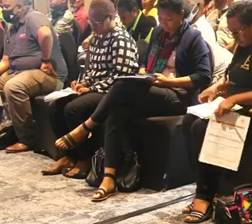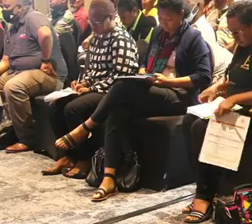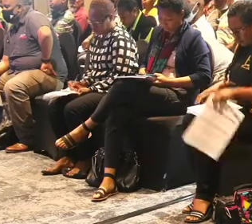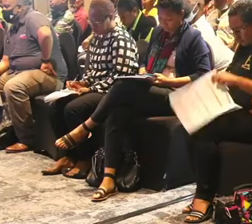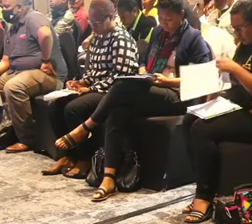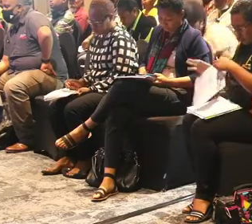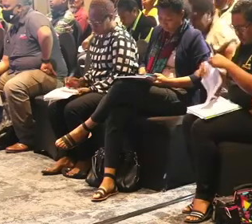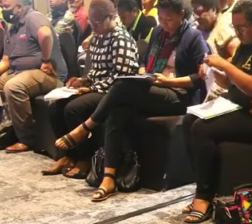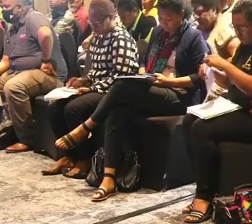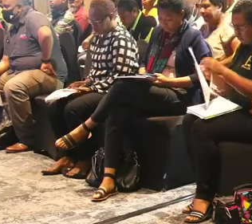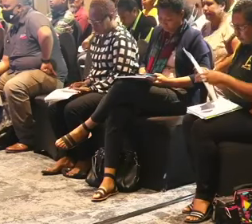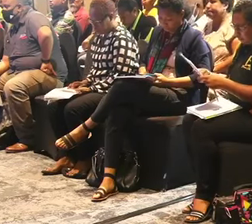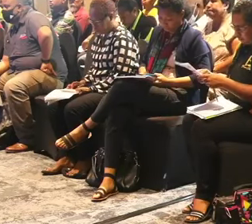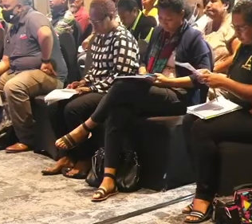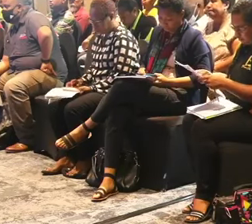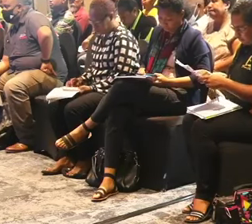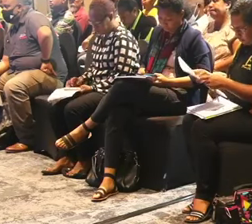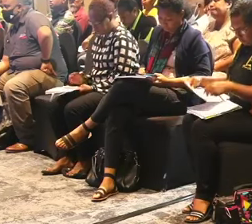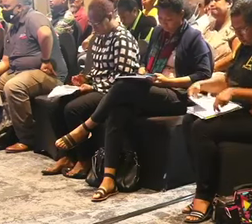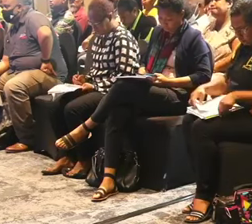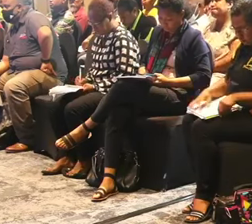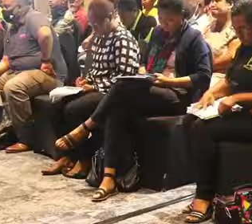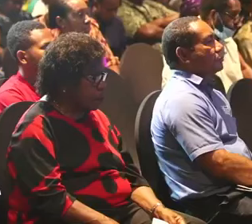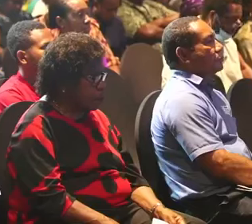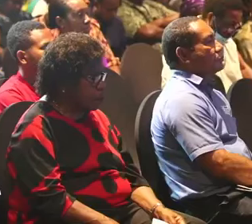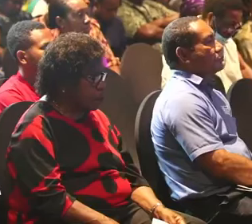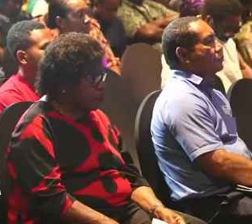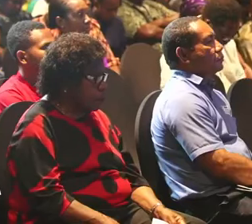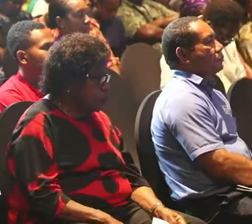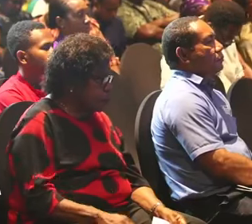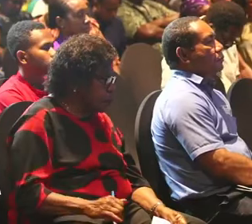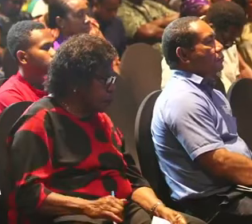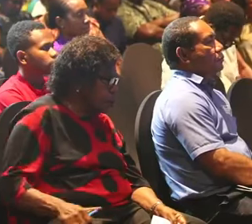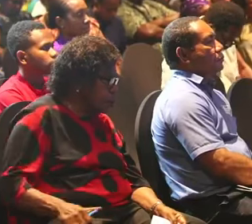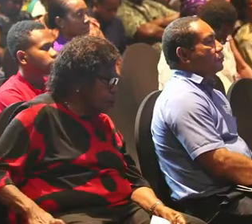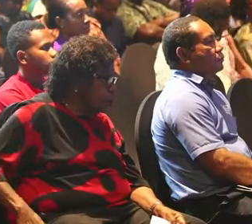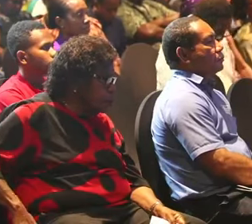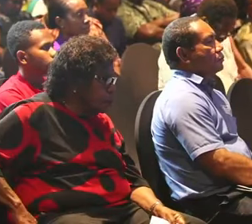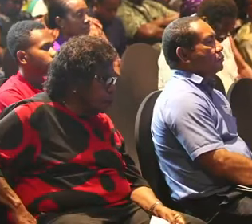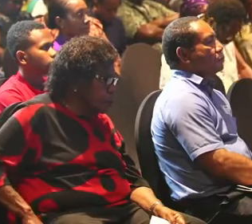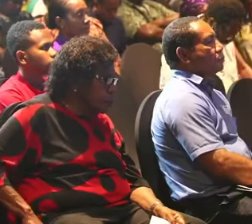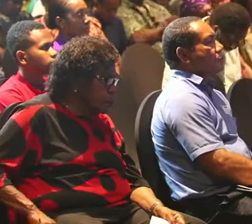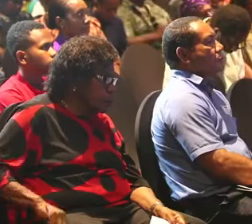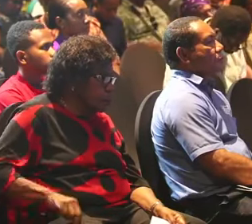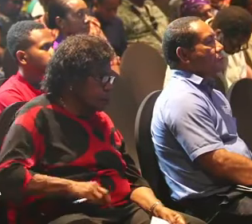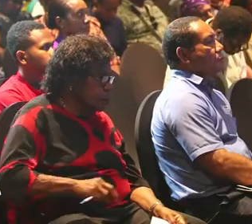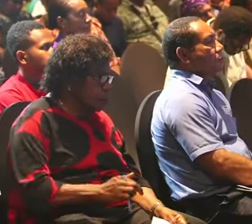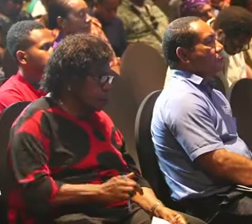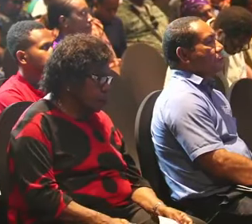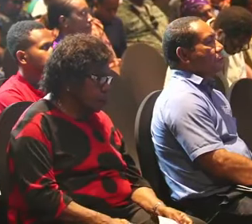development policy and introduction and empowering people to use promises to the cooperative development.